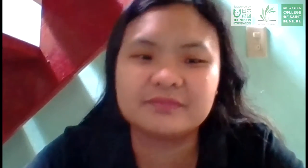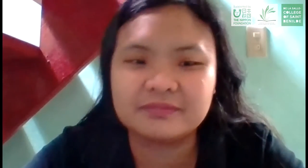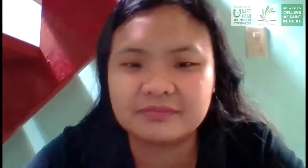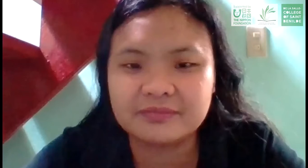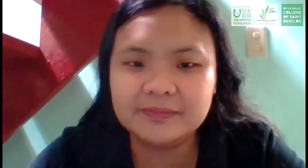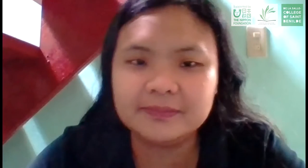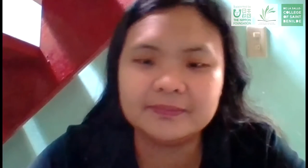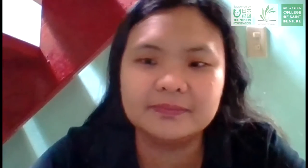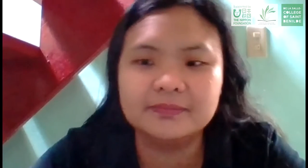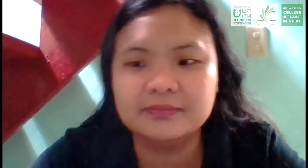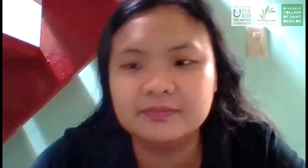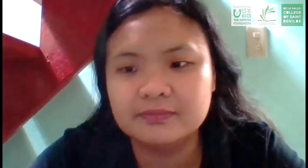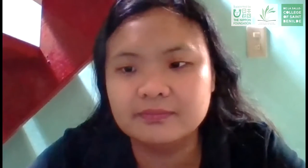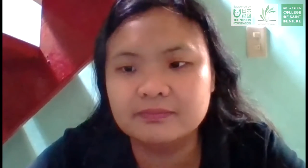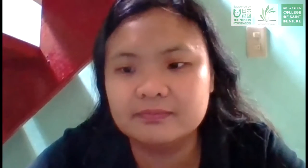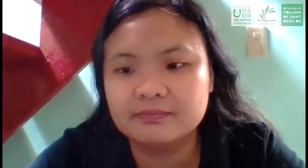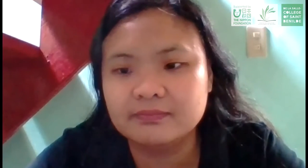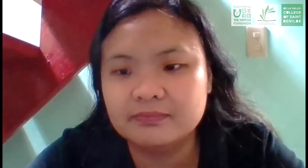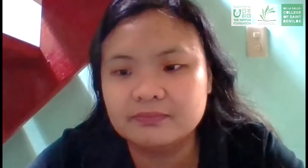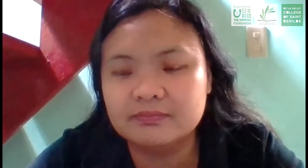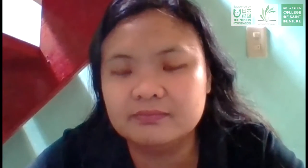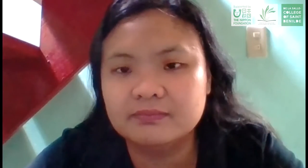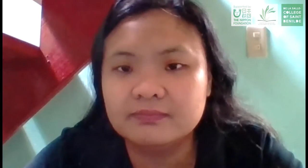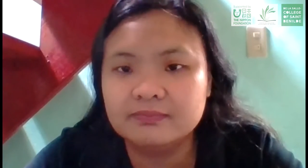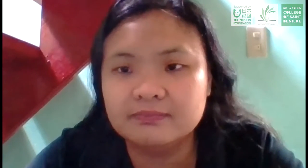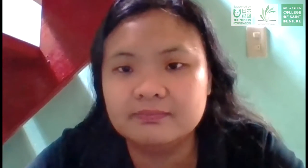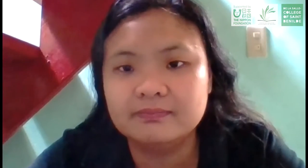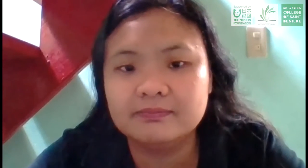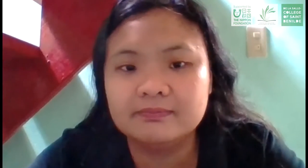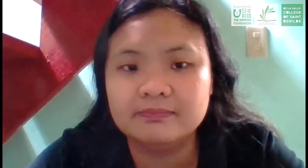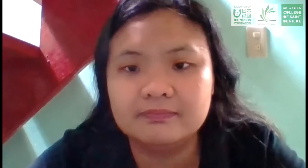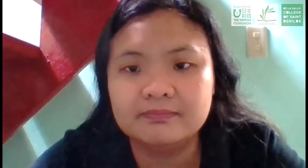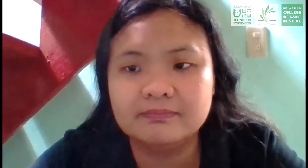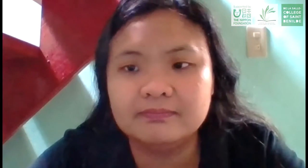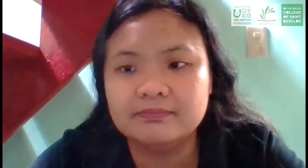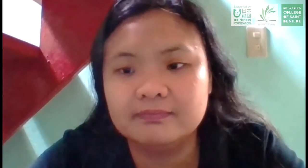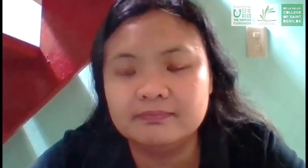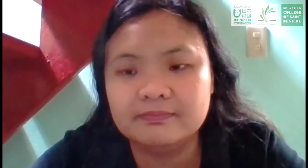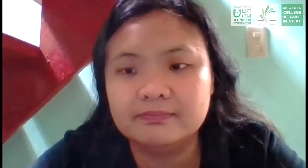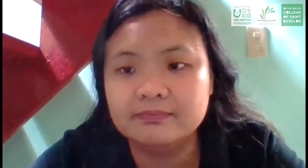simultaneous 7 on both hands times equals 49.